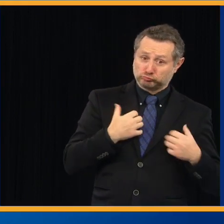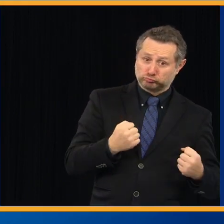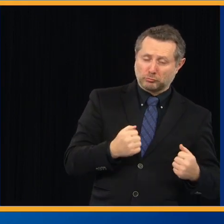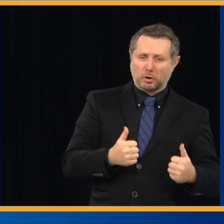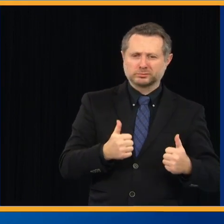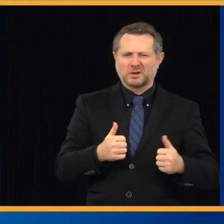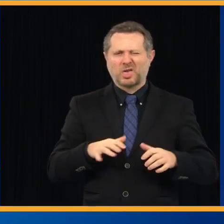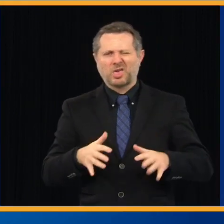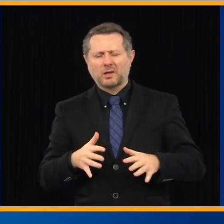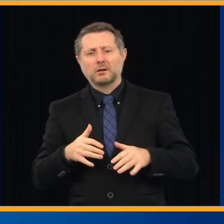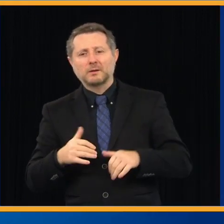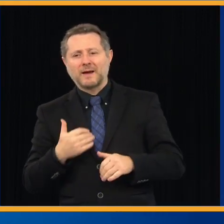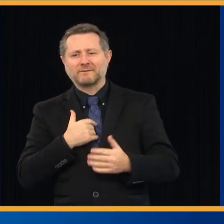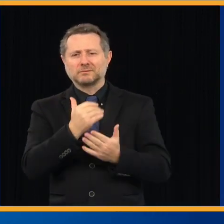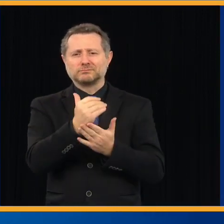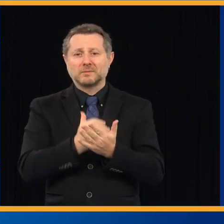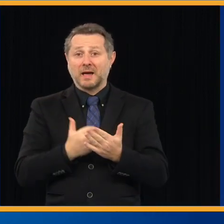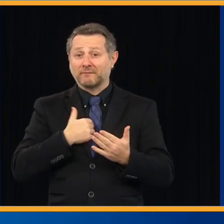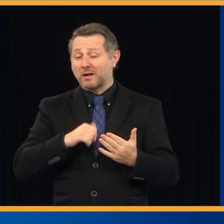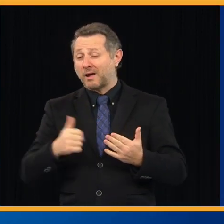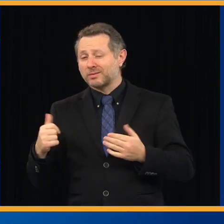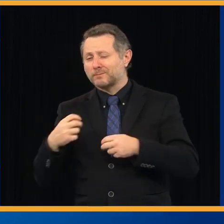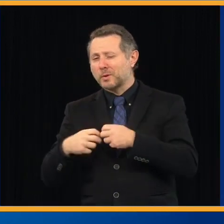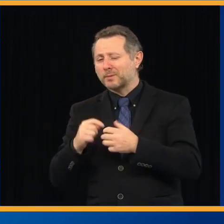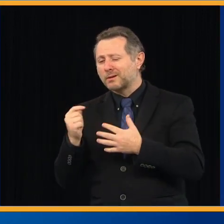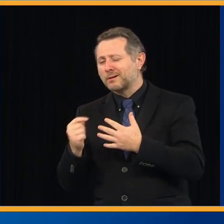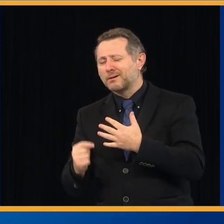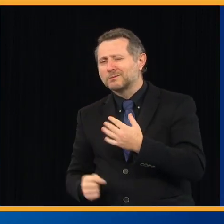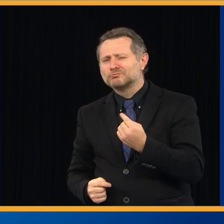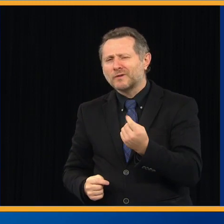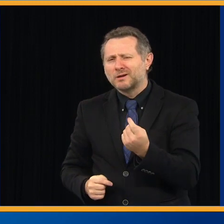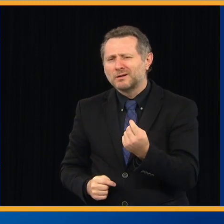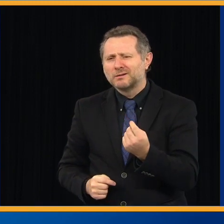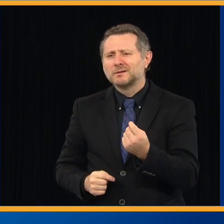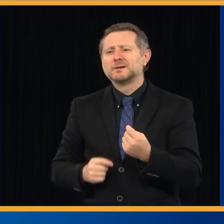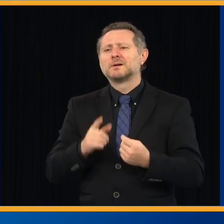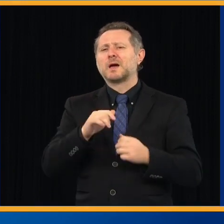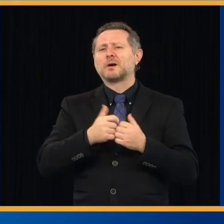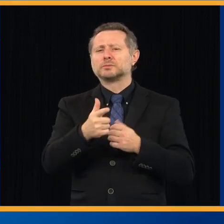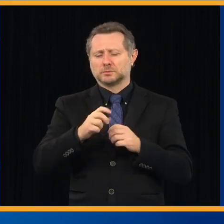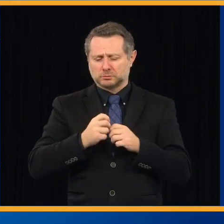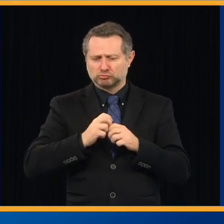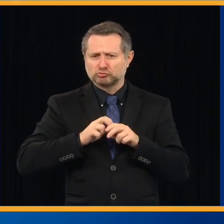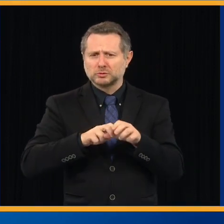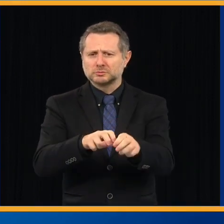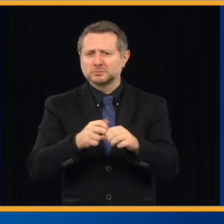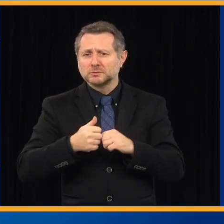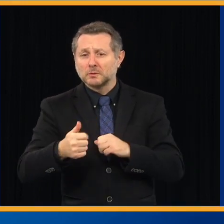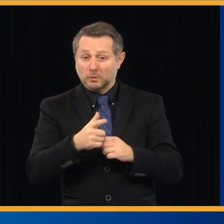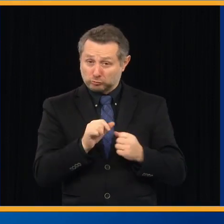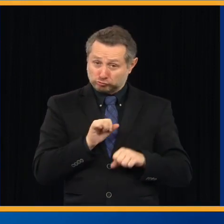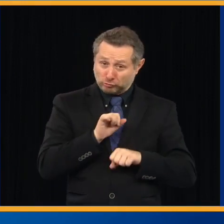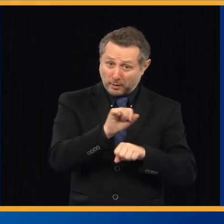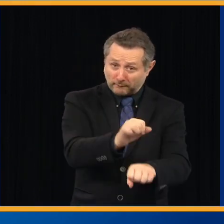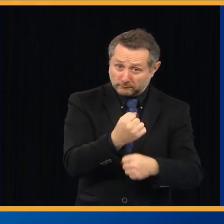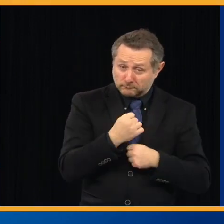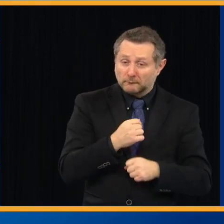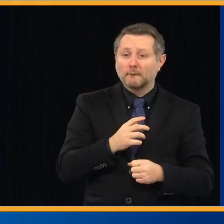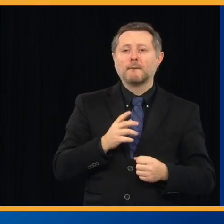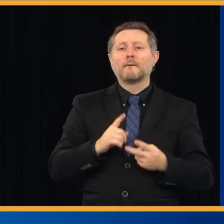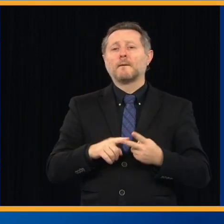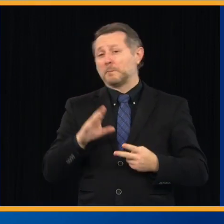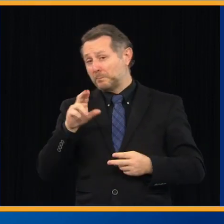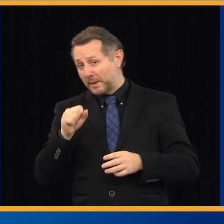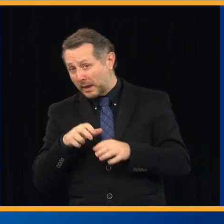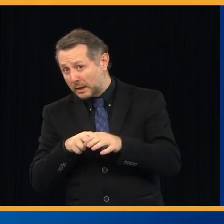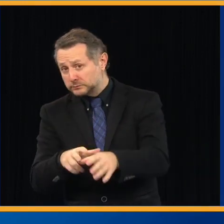rate, comorbidities? How are they traveling? Are they in their cars? Are they on public transportation? Is